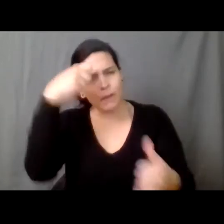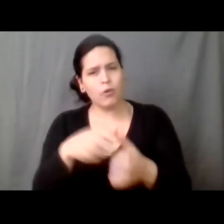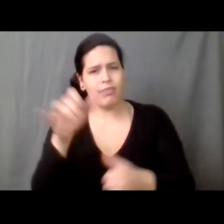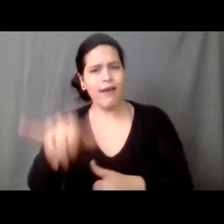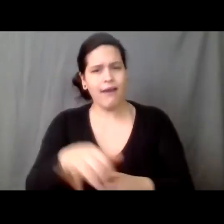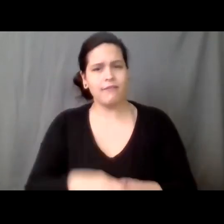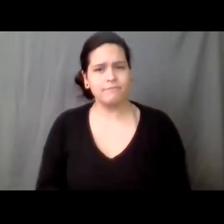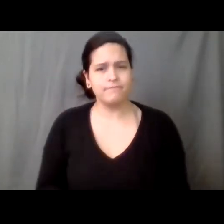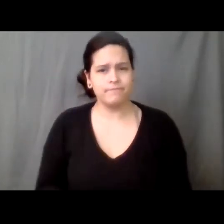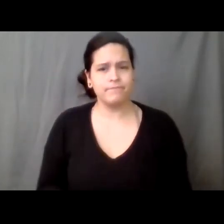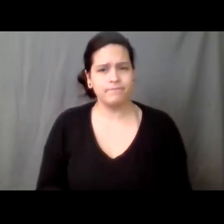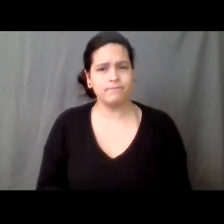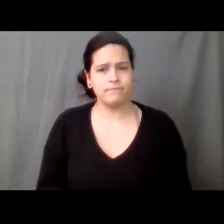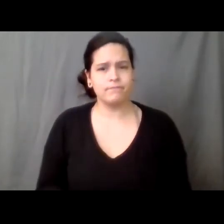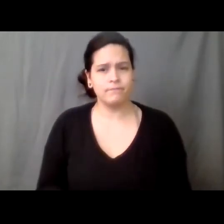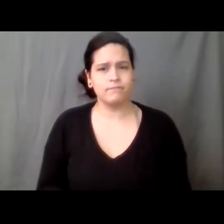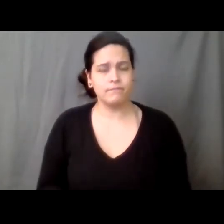So once again,